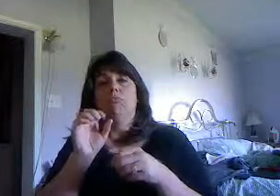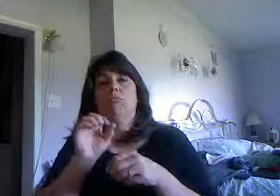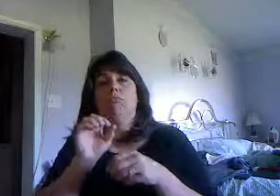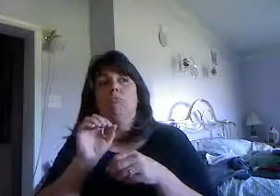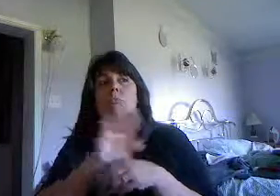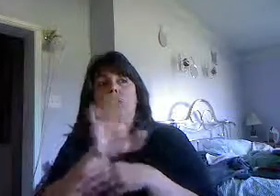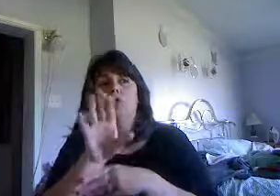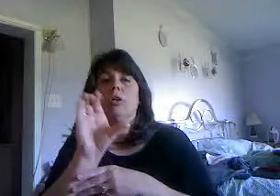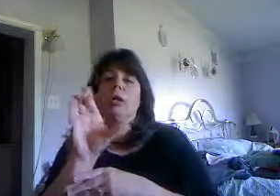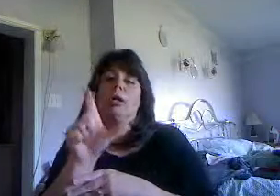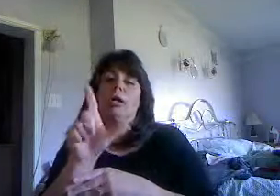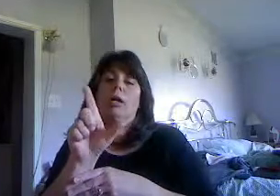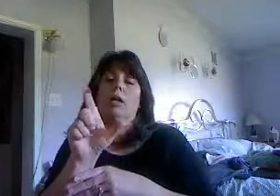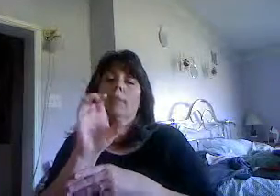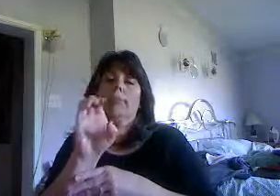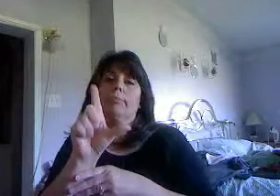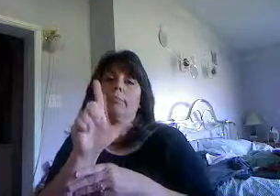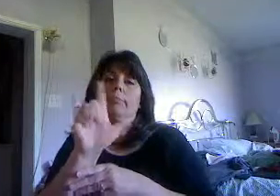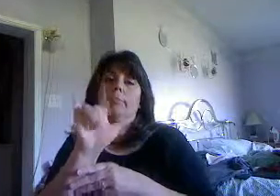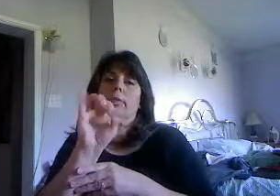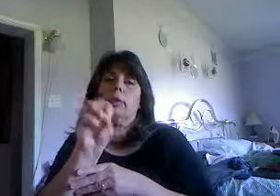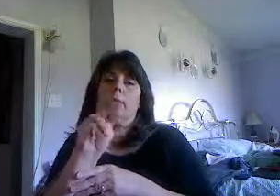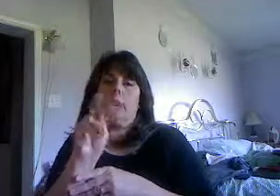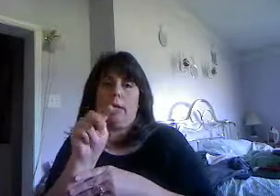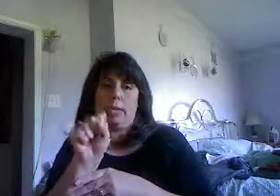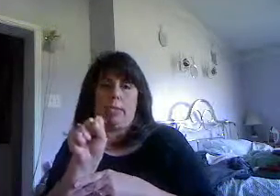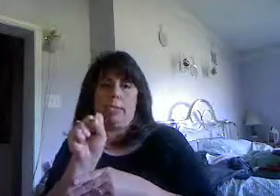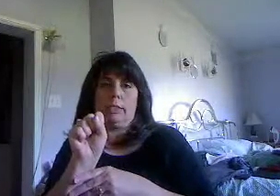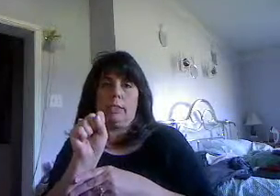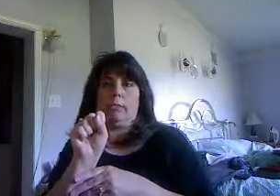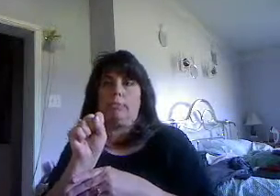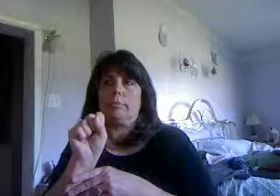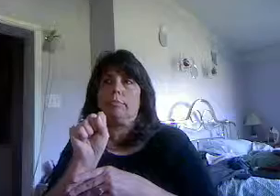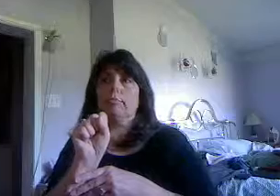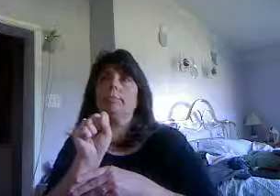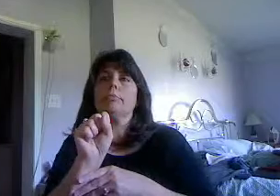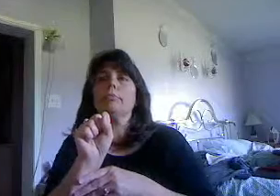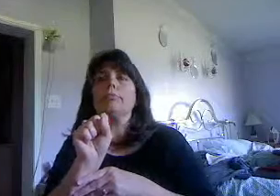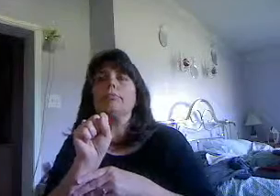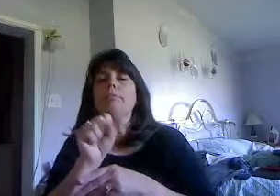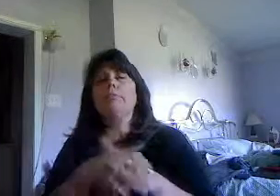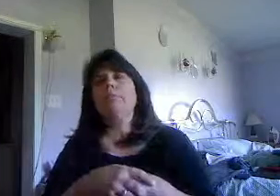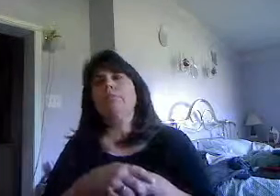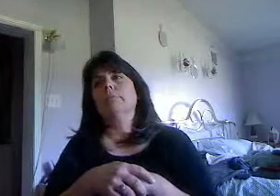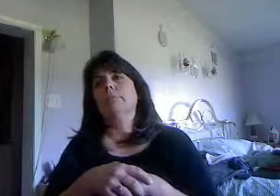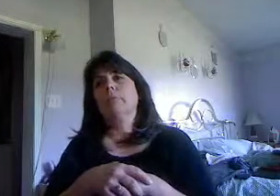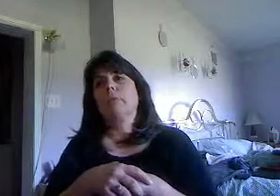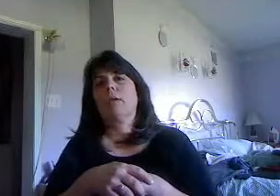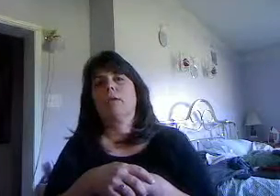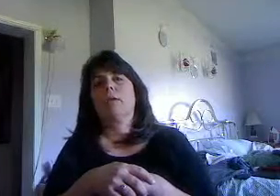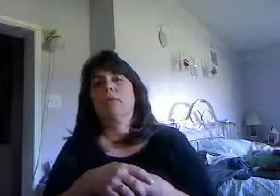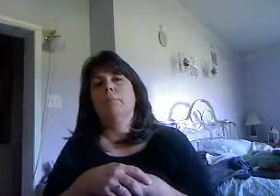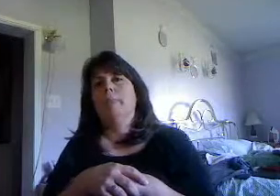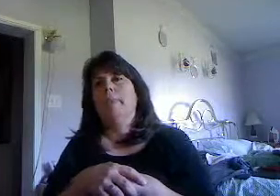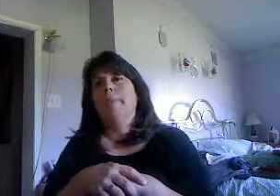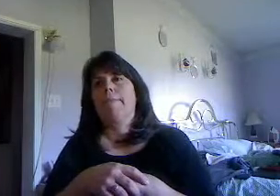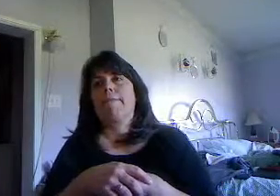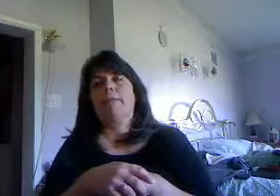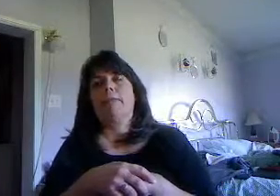of inputs is in the cities, in the central cities. For example, in the banking industry, a bank may be required